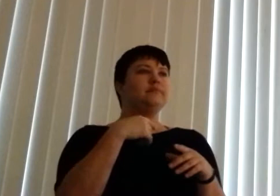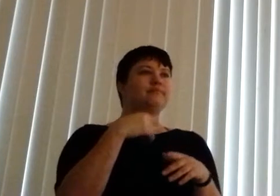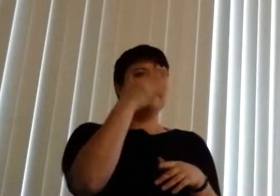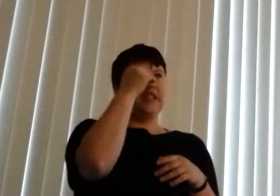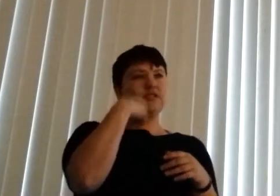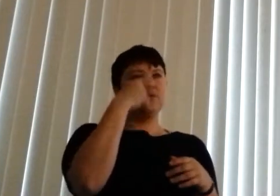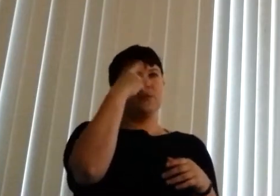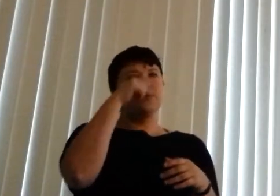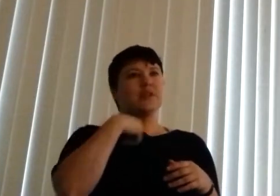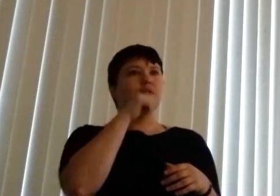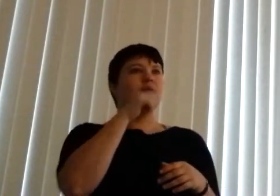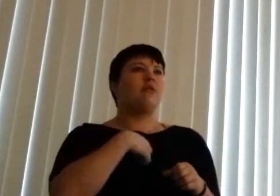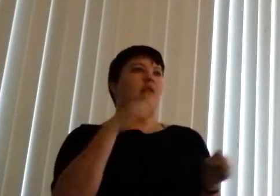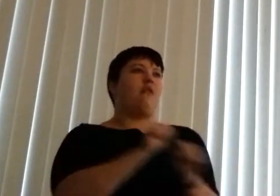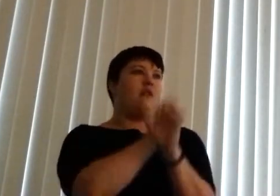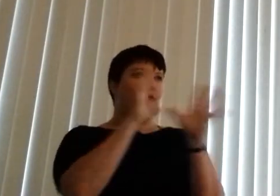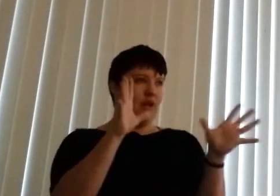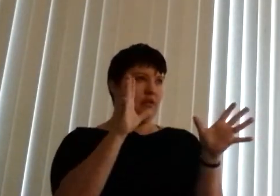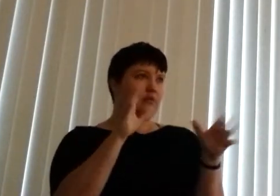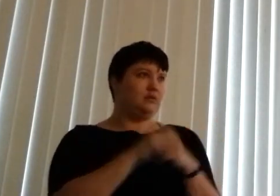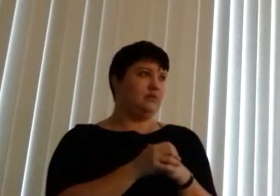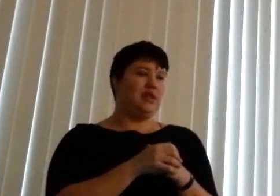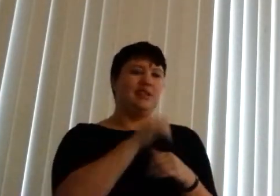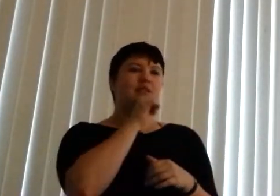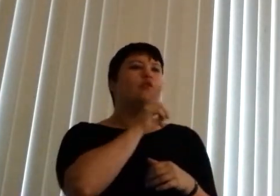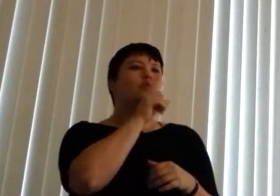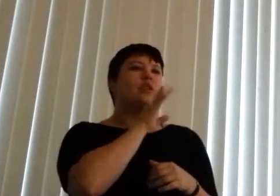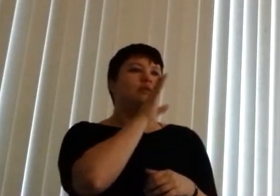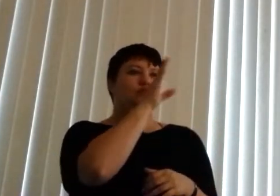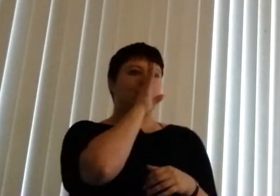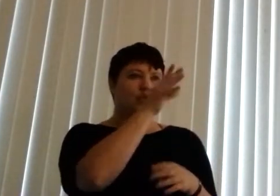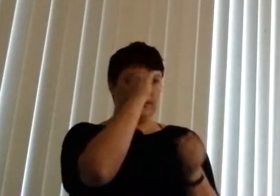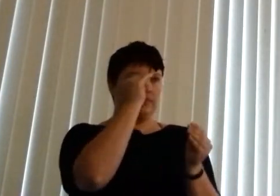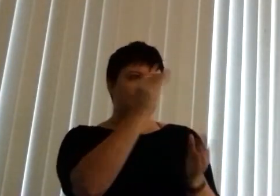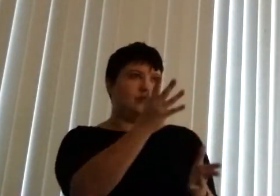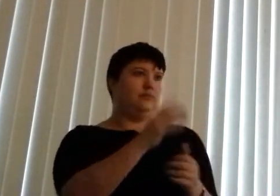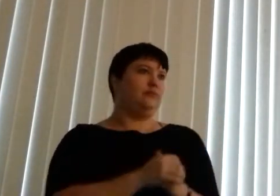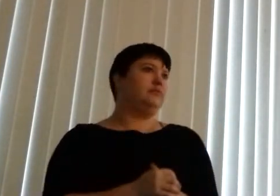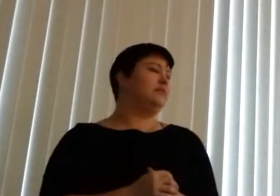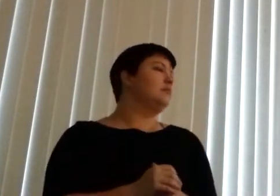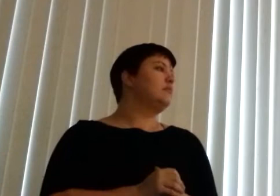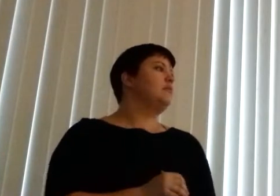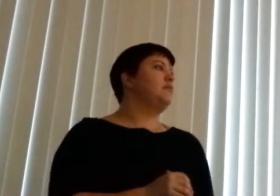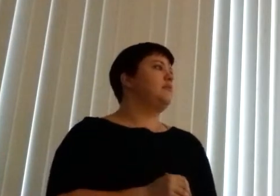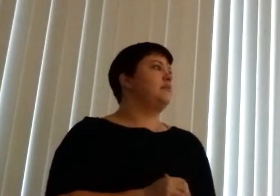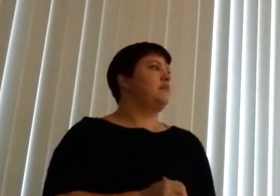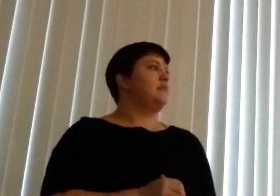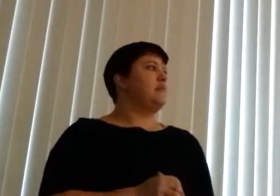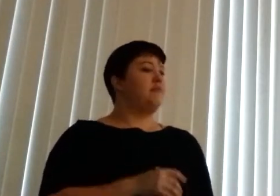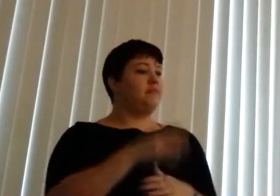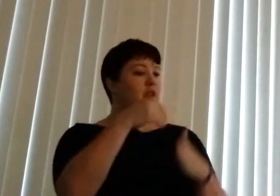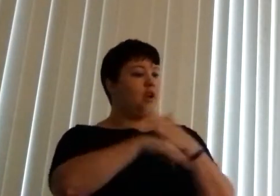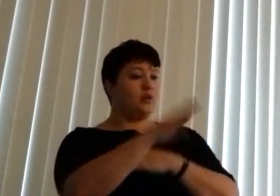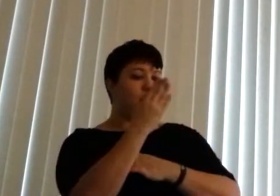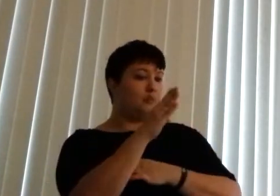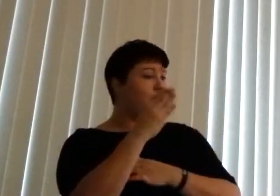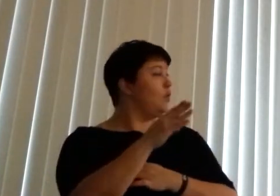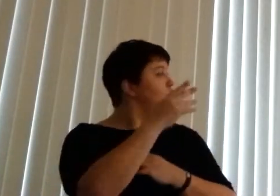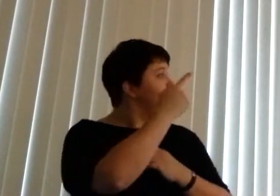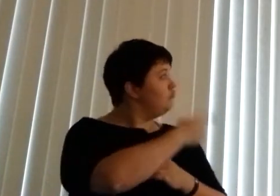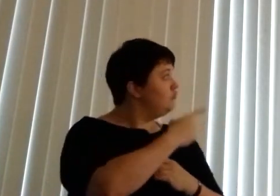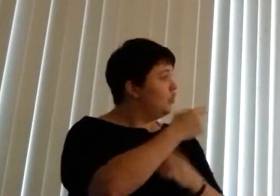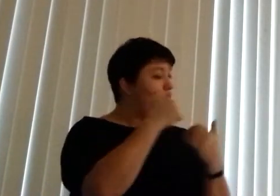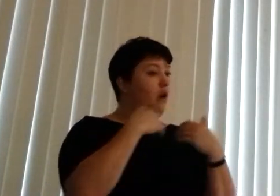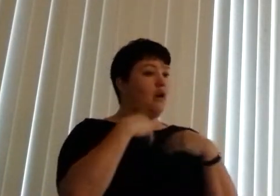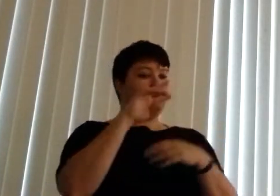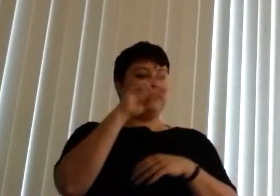obvious. It's not straightforward what they mean. So in blue there, you have the second